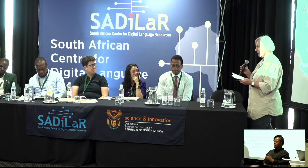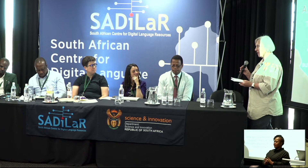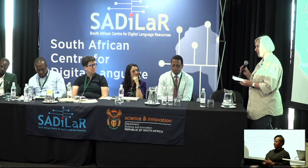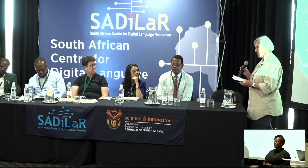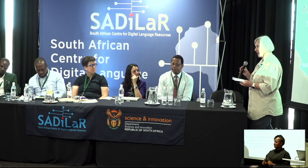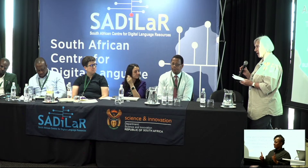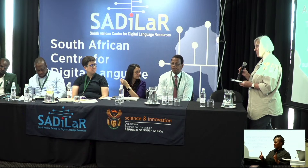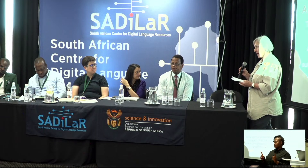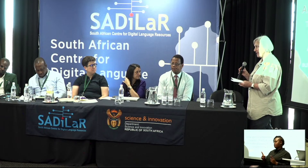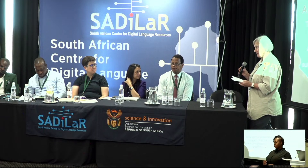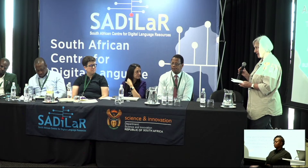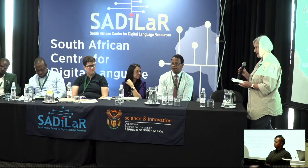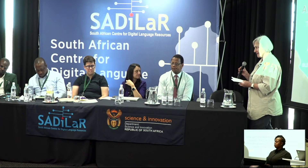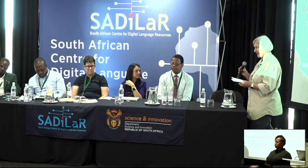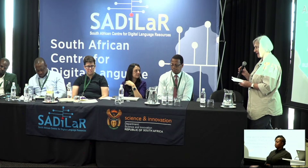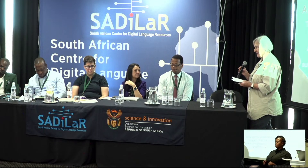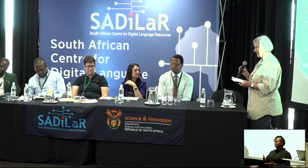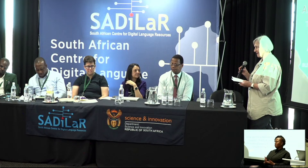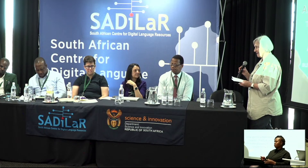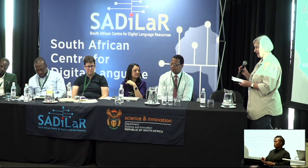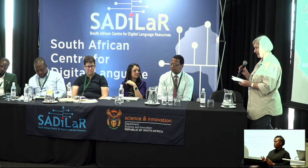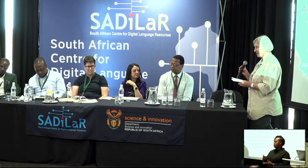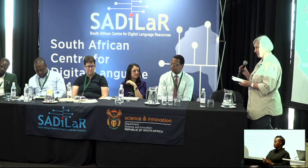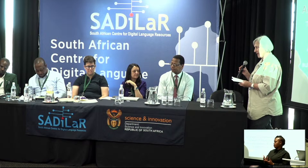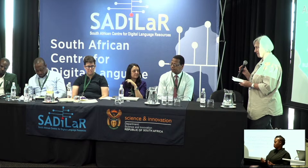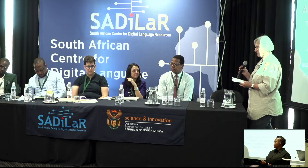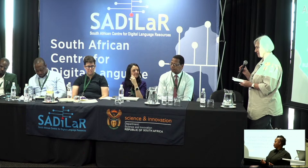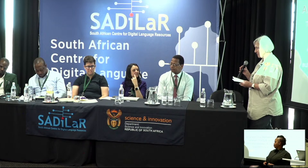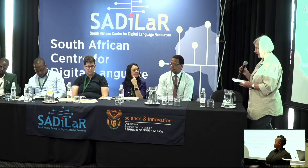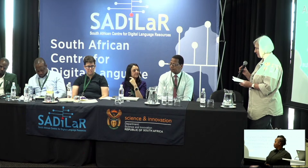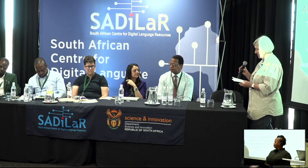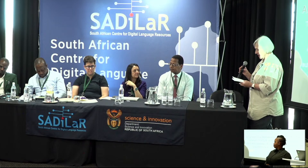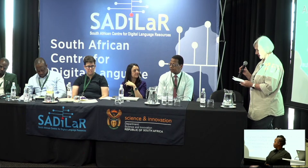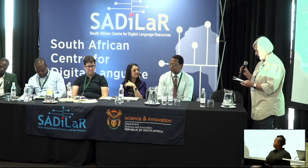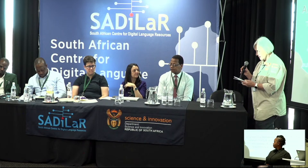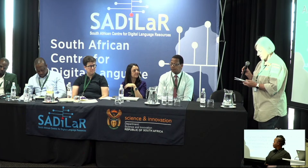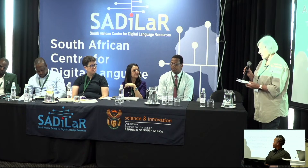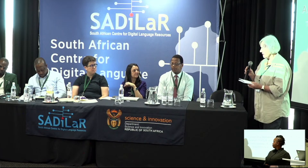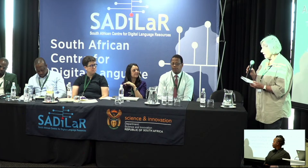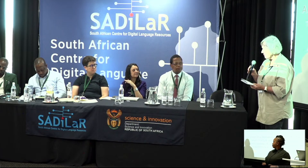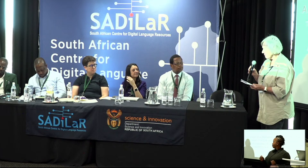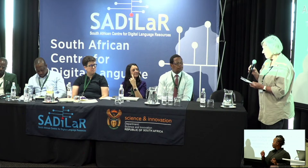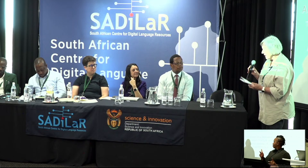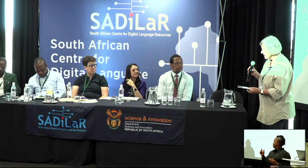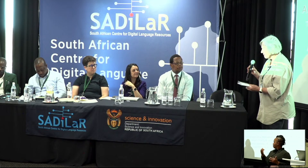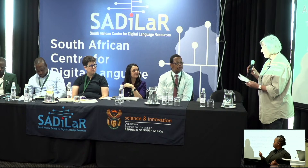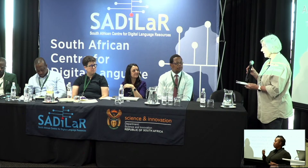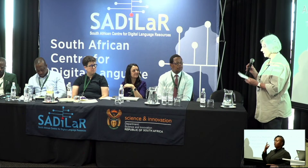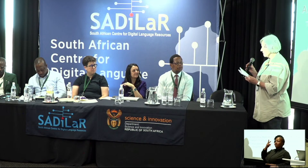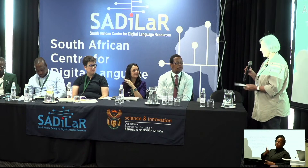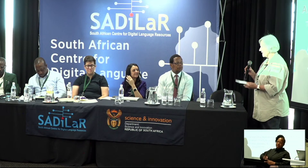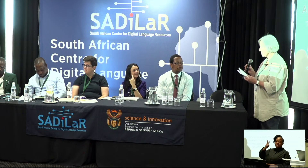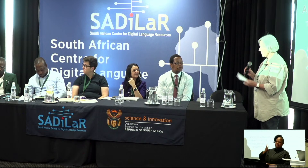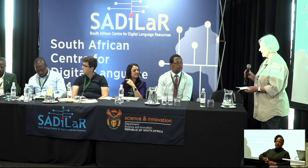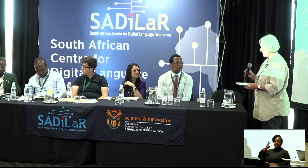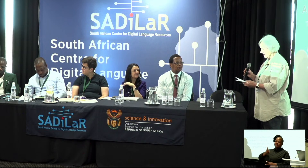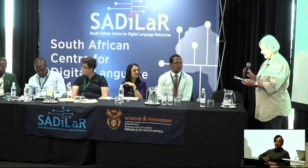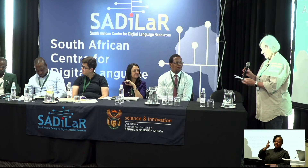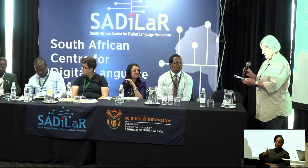are ways and means, and that we have to take them. Right now, the final